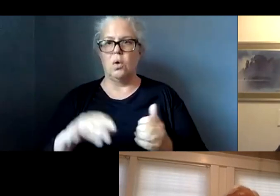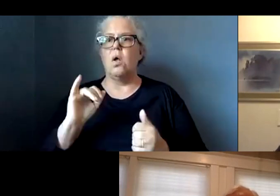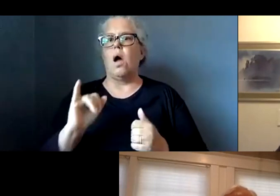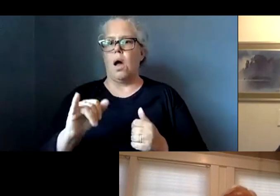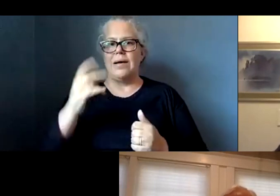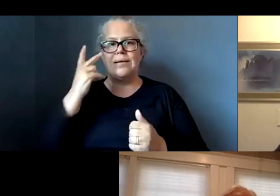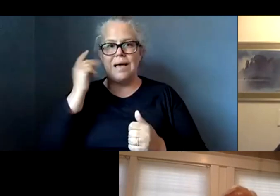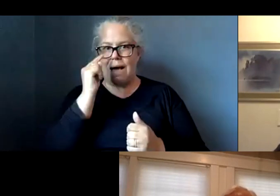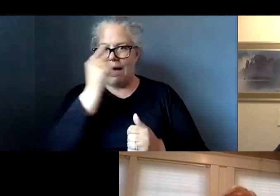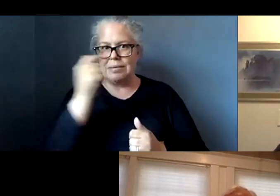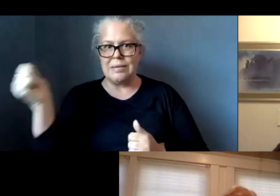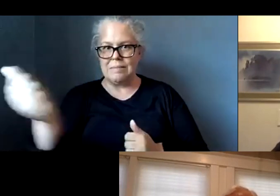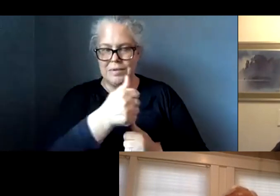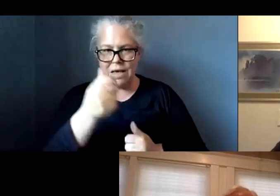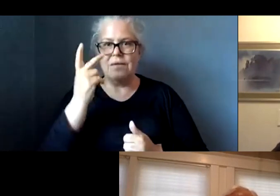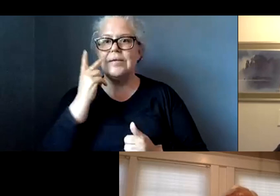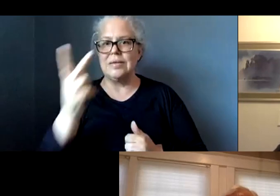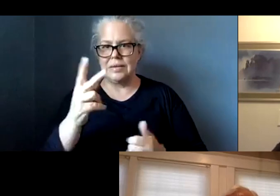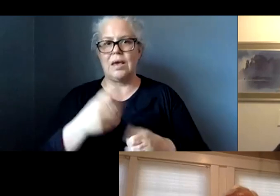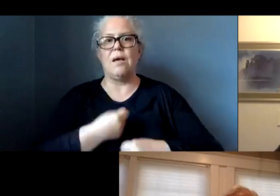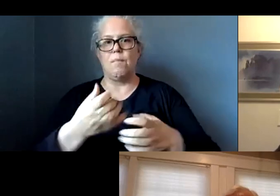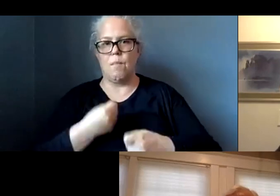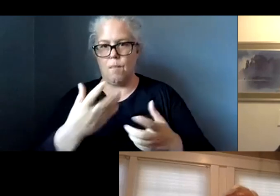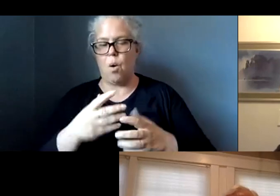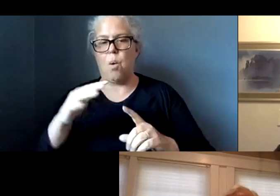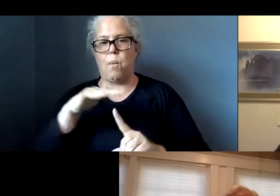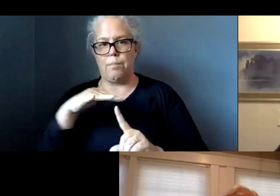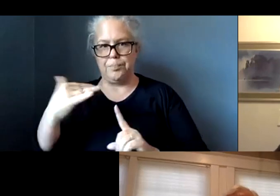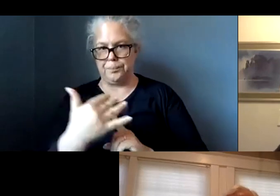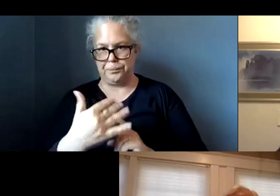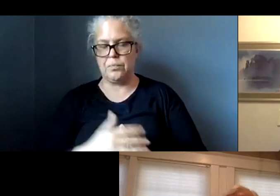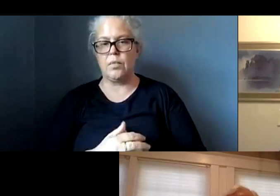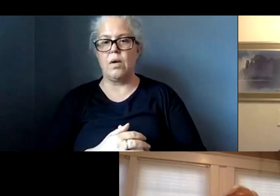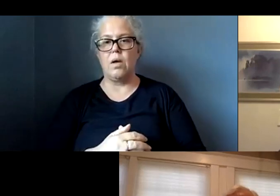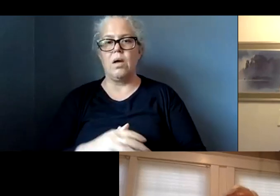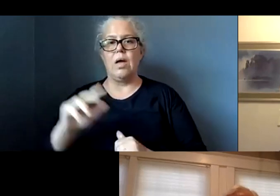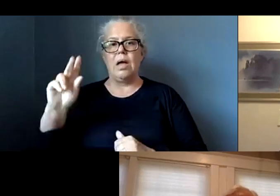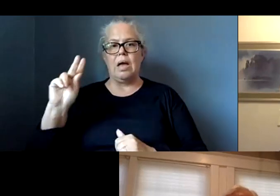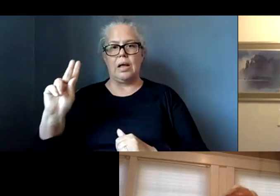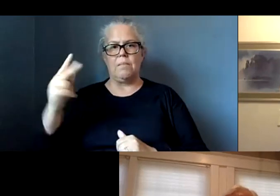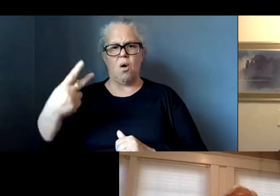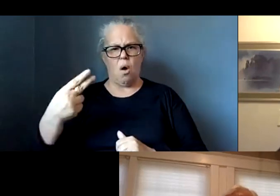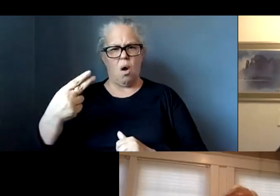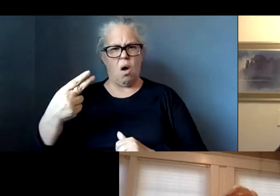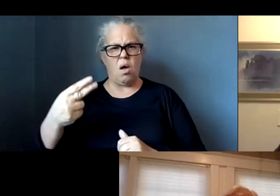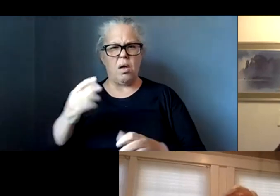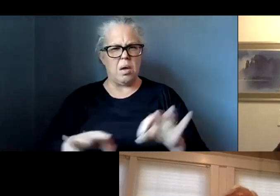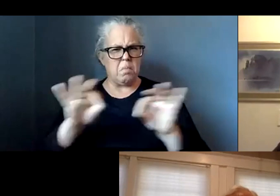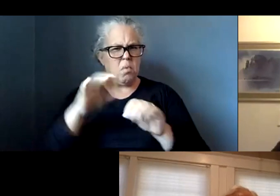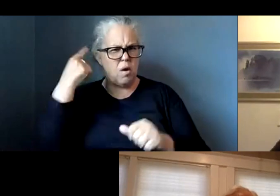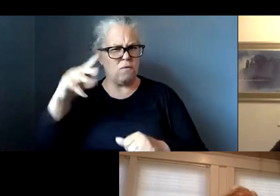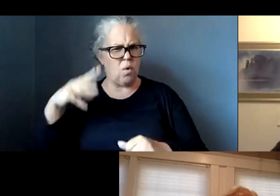those poems. Now, how influential is Kiplin Hall to Washington College students?